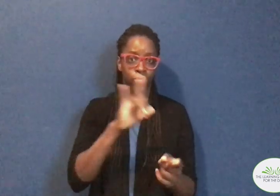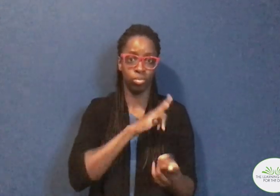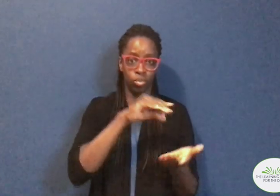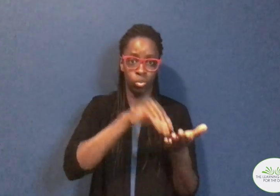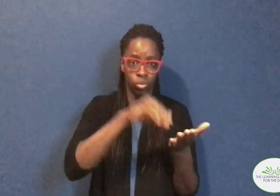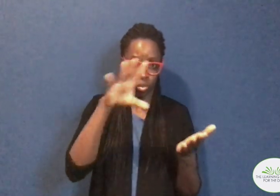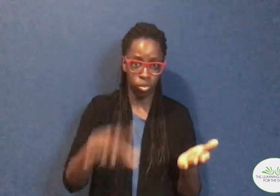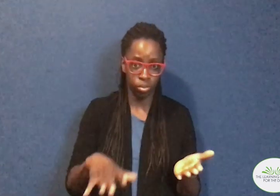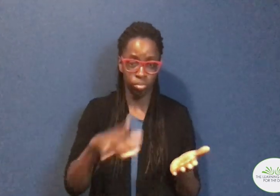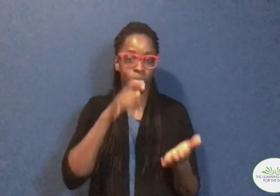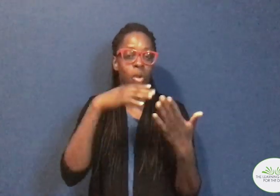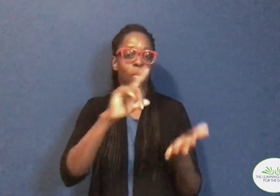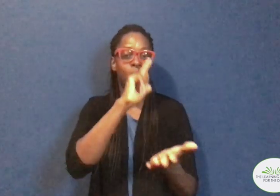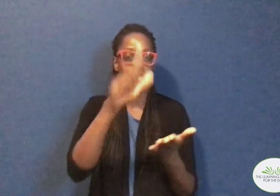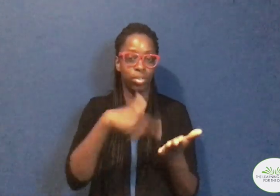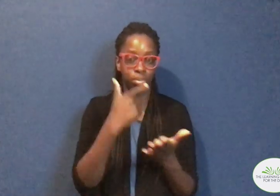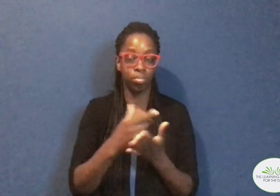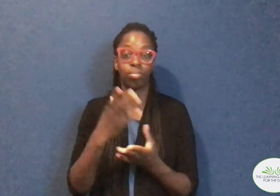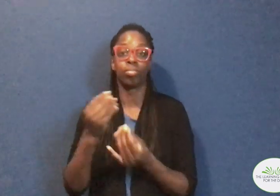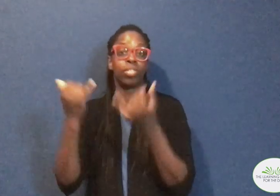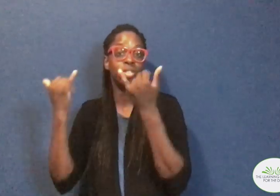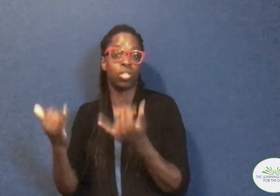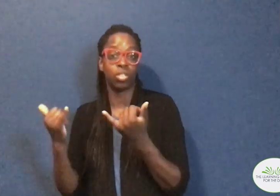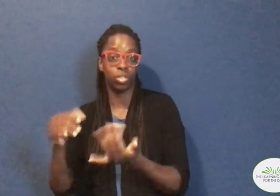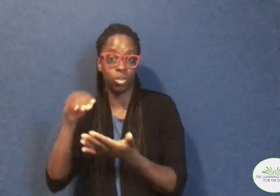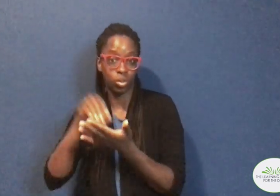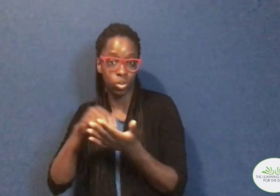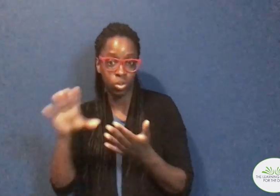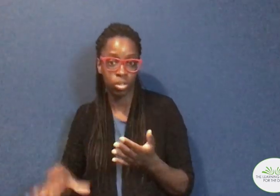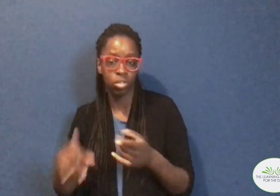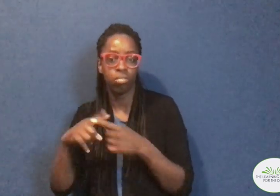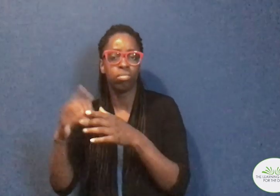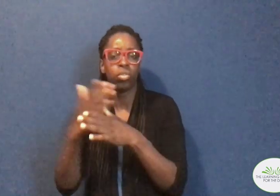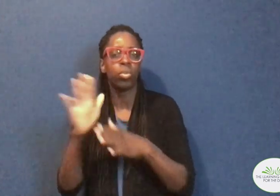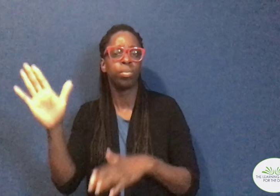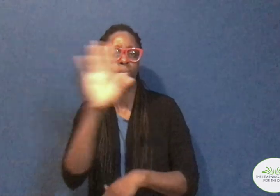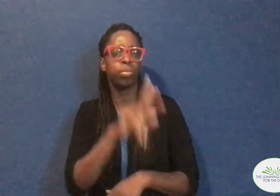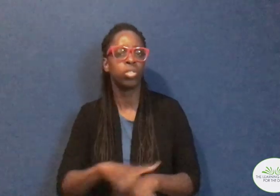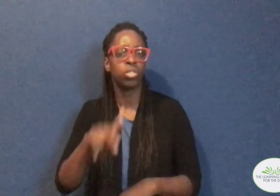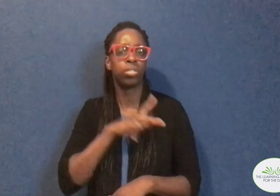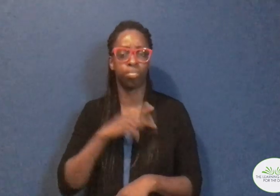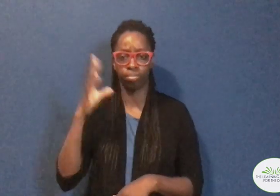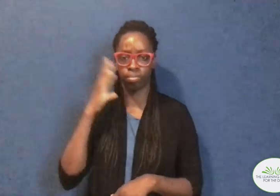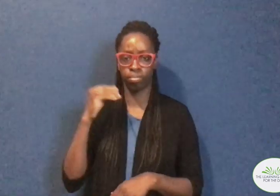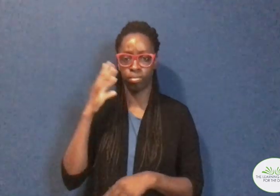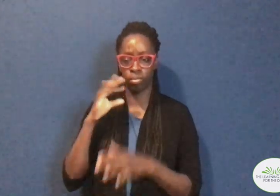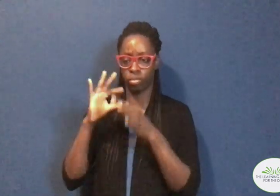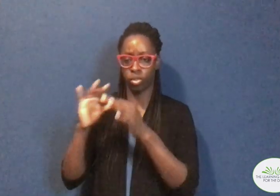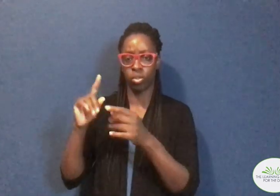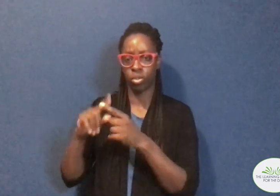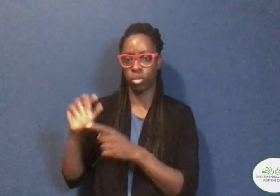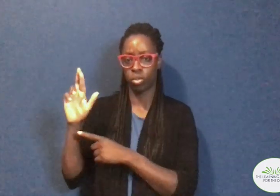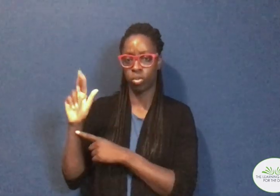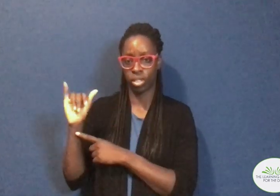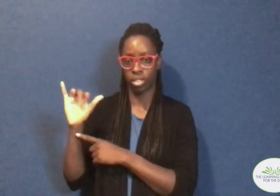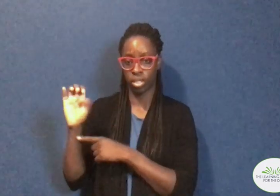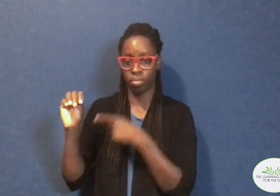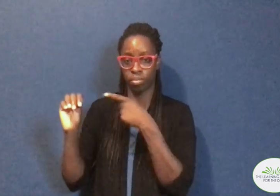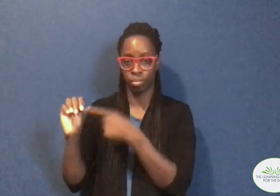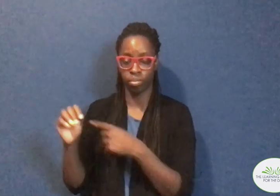With a commitment to transparency and accountability, this plan, inclusive of measurable outcomes, will be made